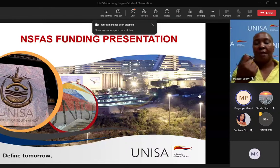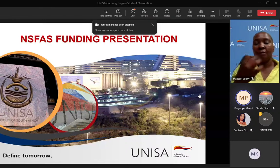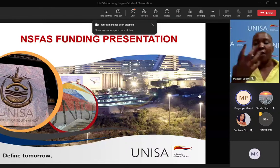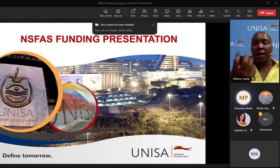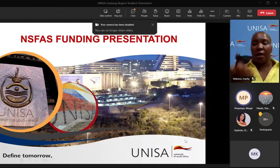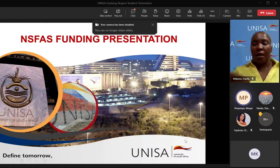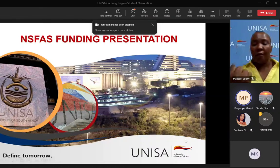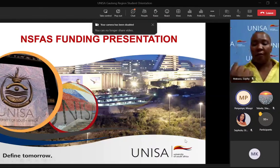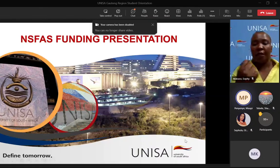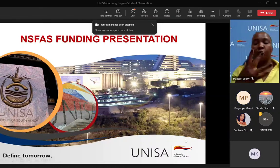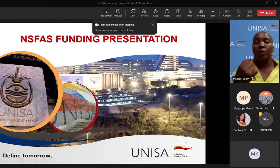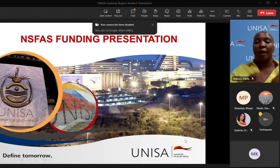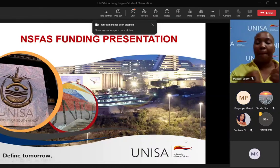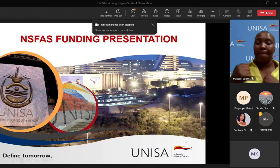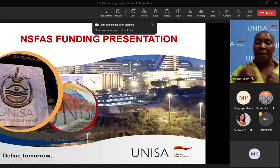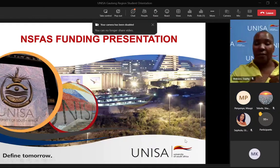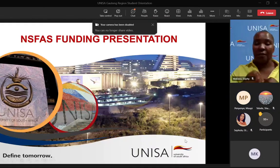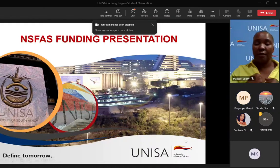that we administer